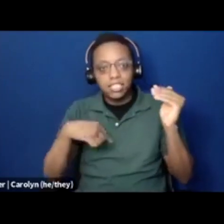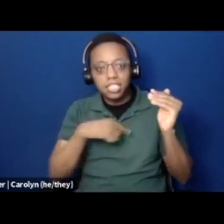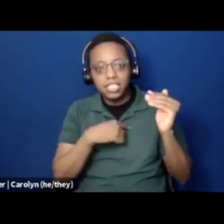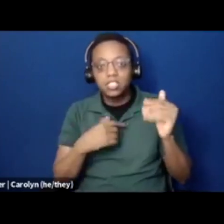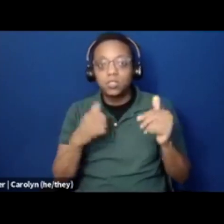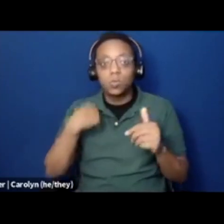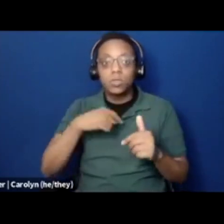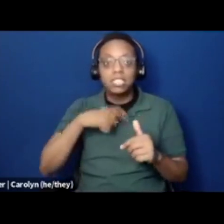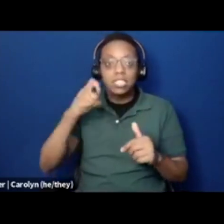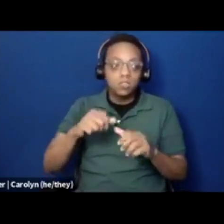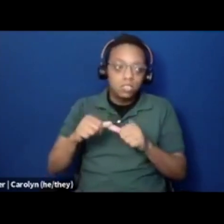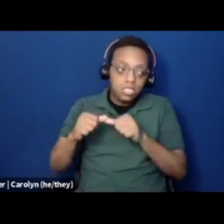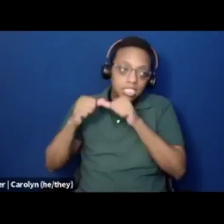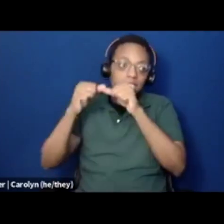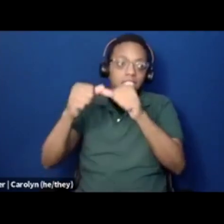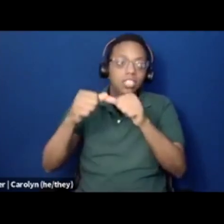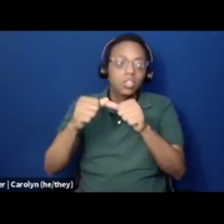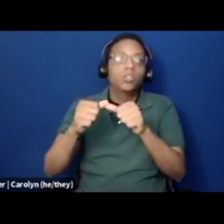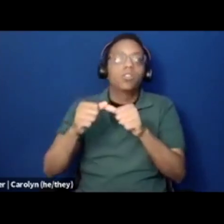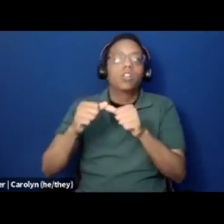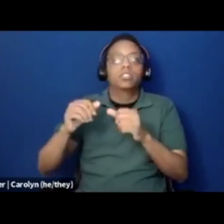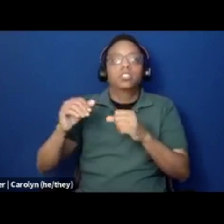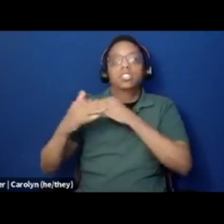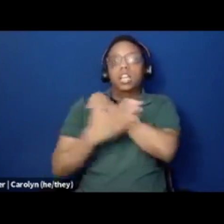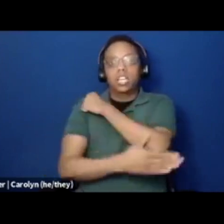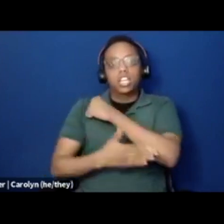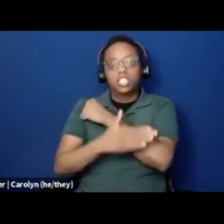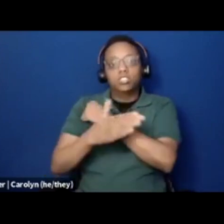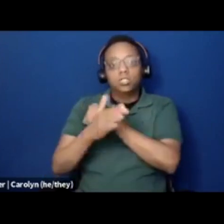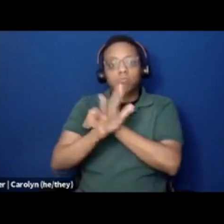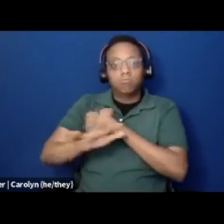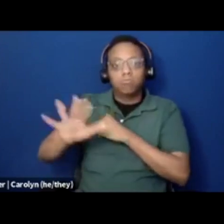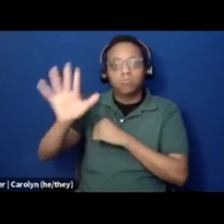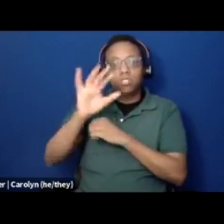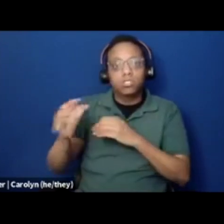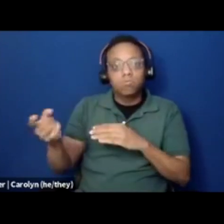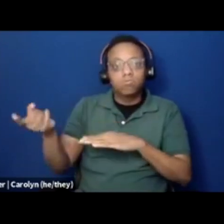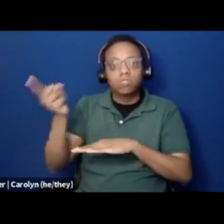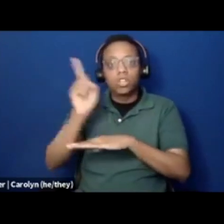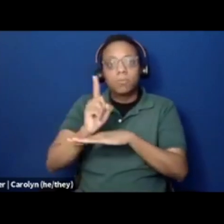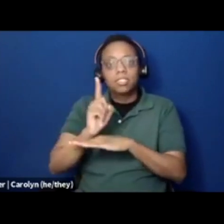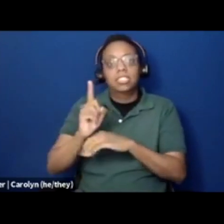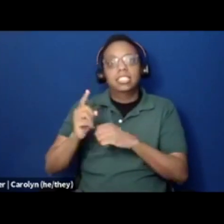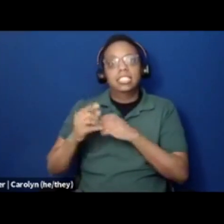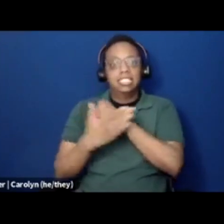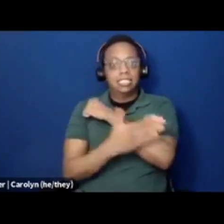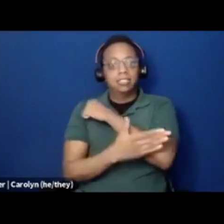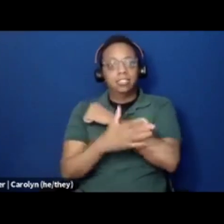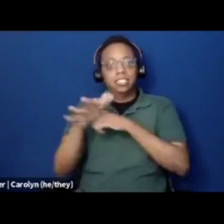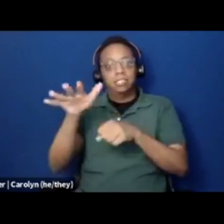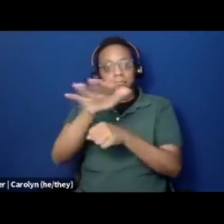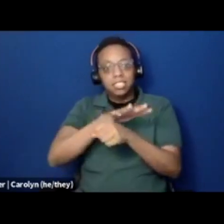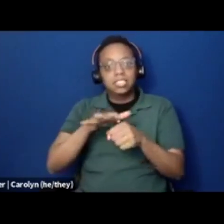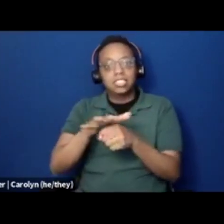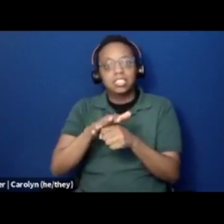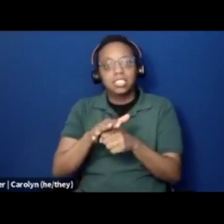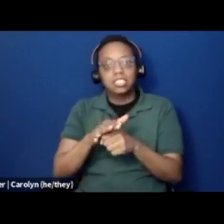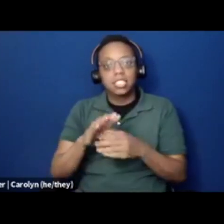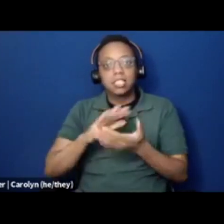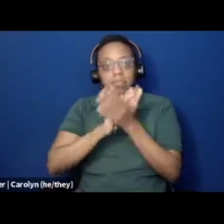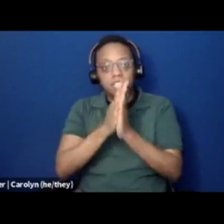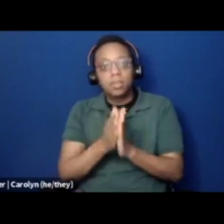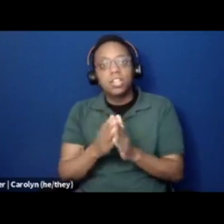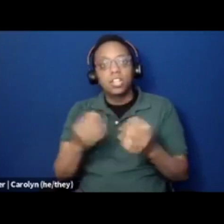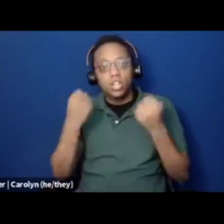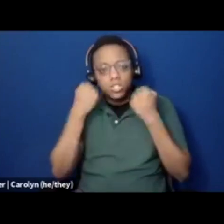continue around the country showing up in these spaces and making sure that we are a voice within these spaces and holding these